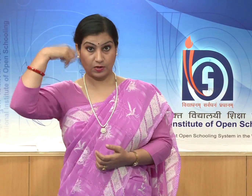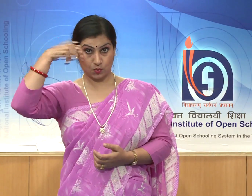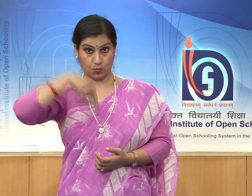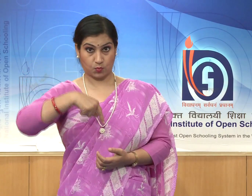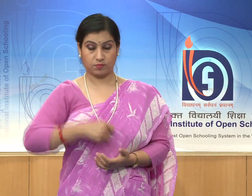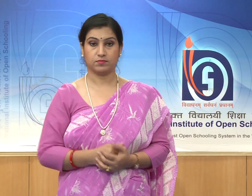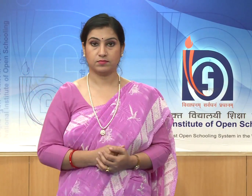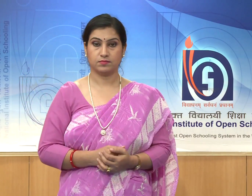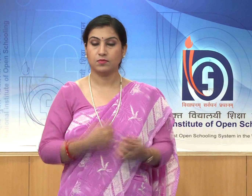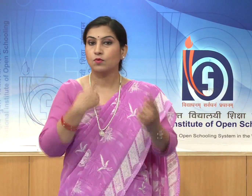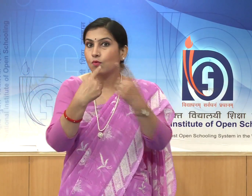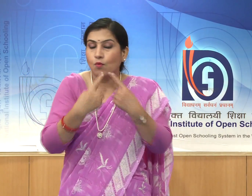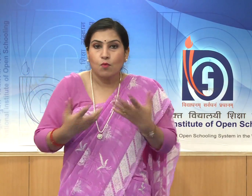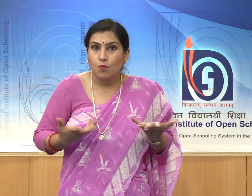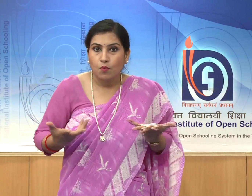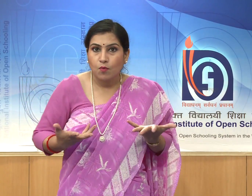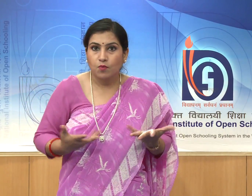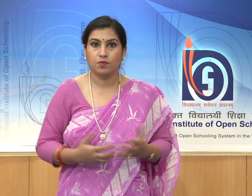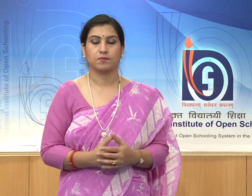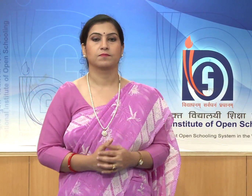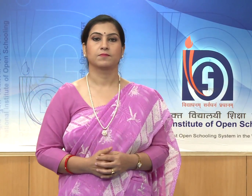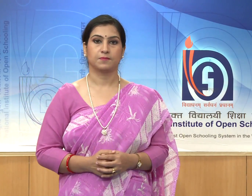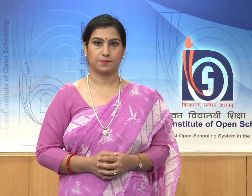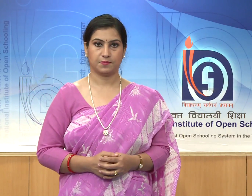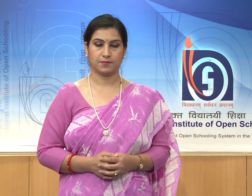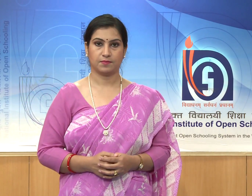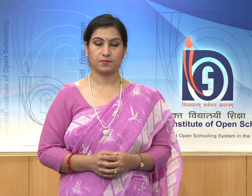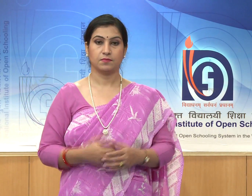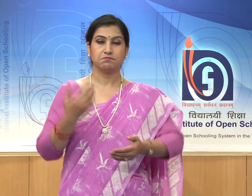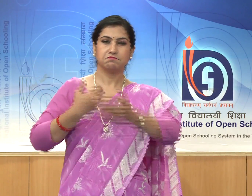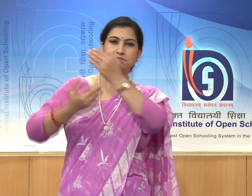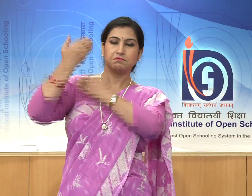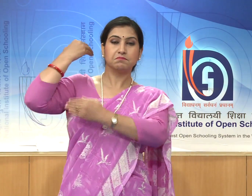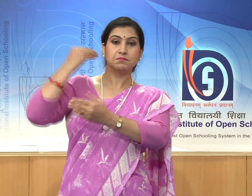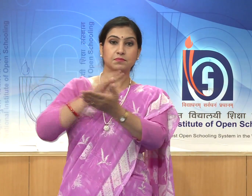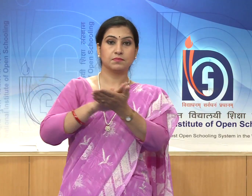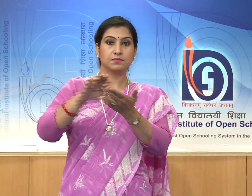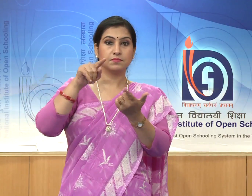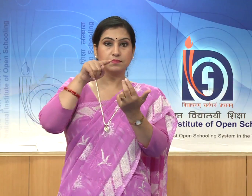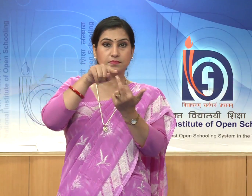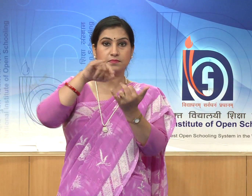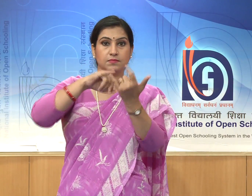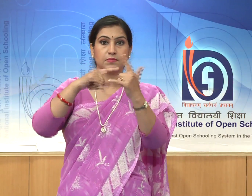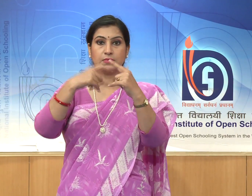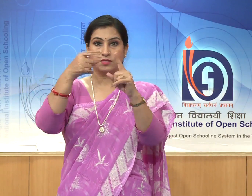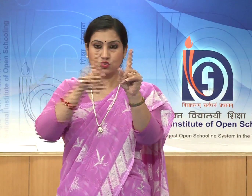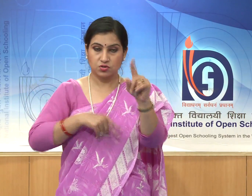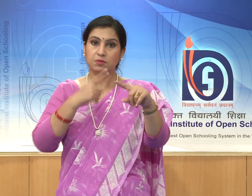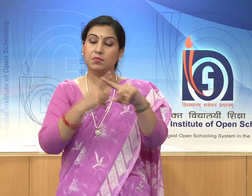video, we are going to talk about history and appreciation of